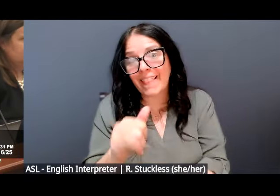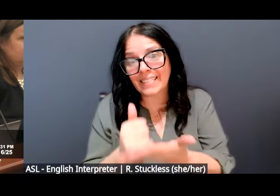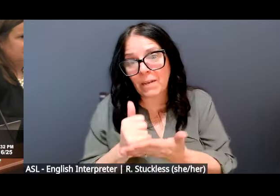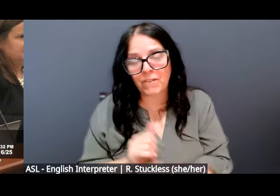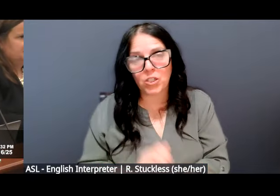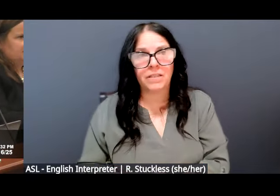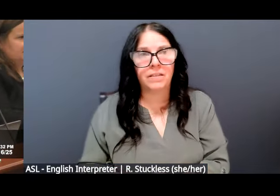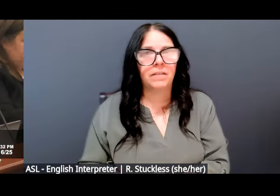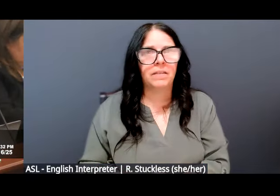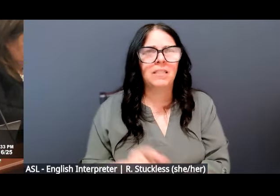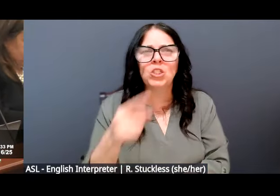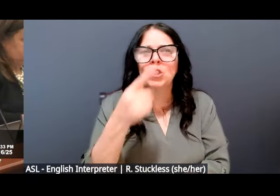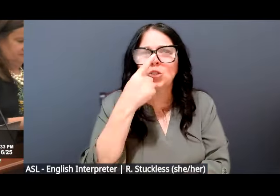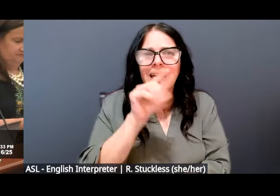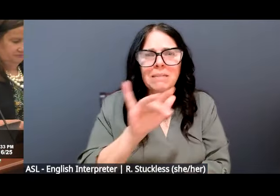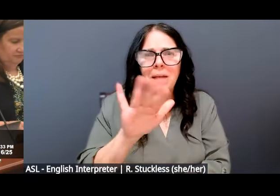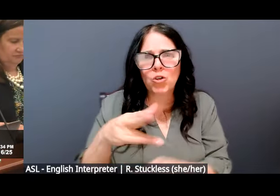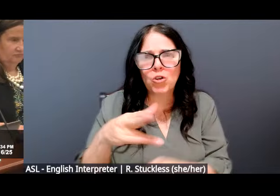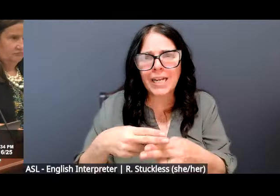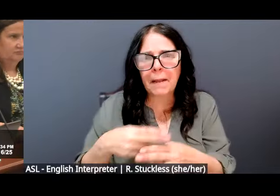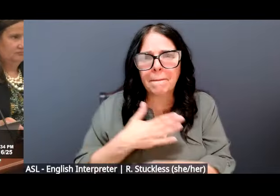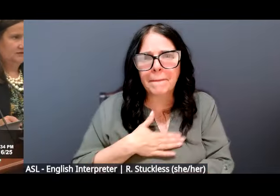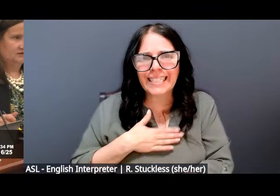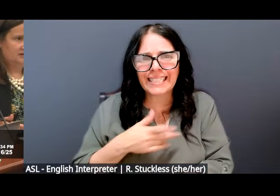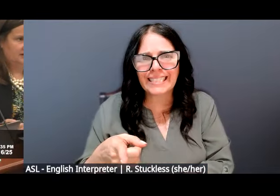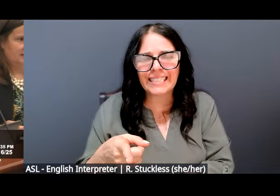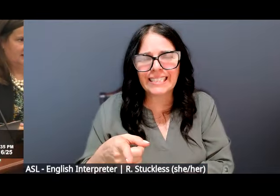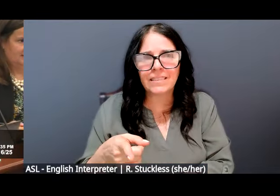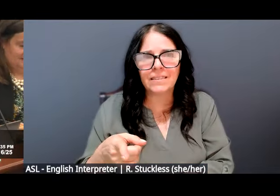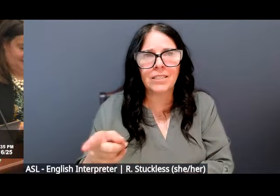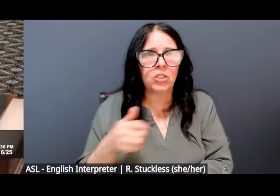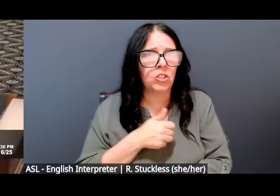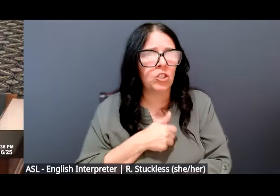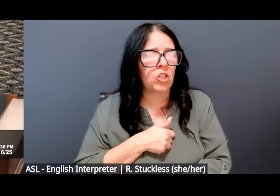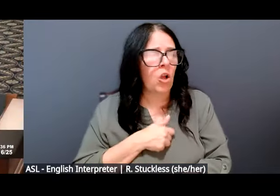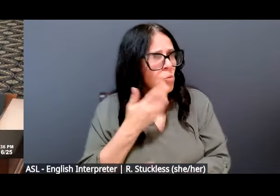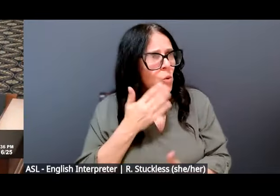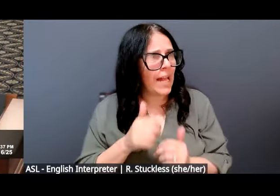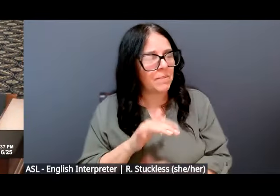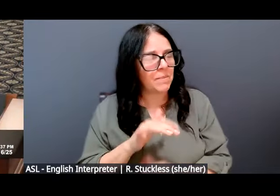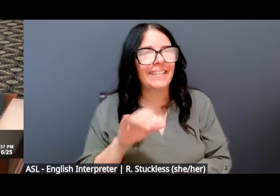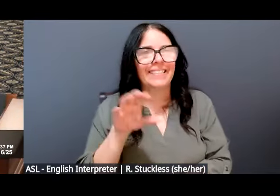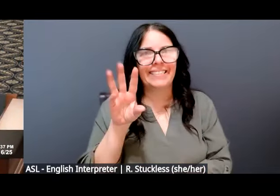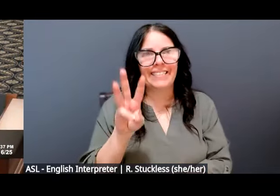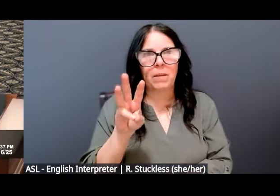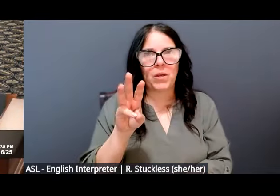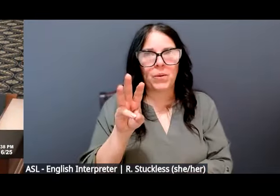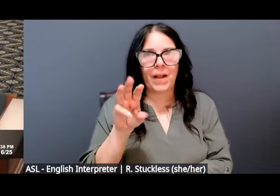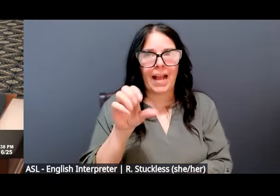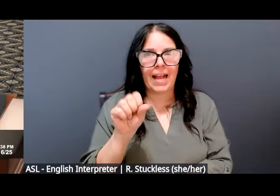Do you mind? Oh, I'm sorry. You don't know how to spell it? WSZOLEK.